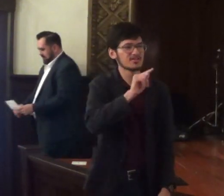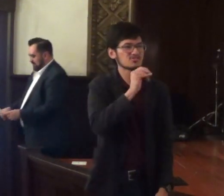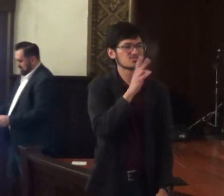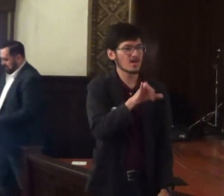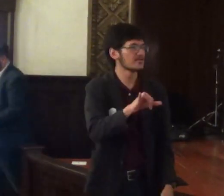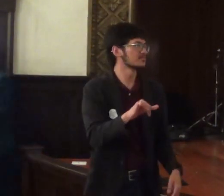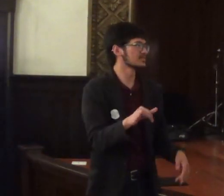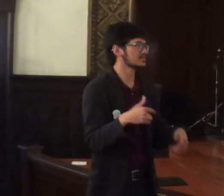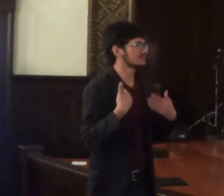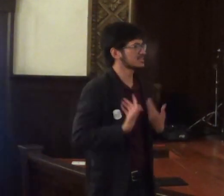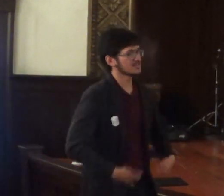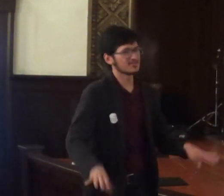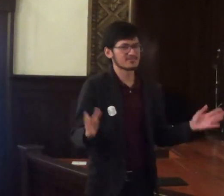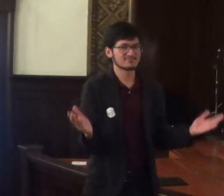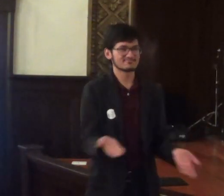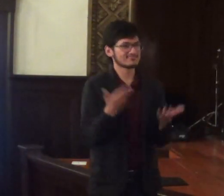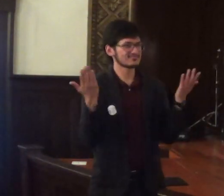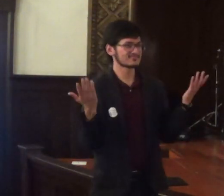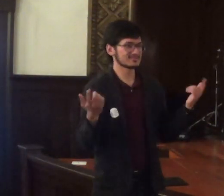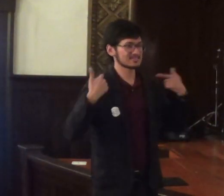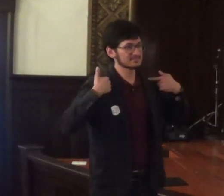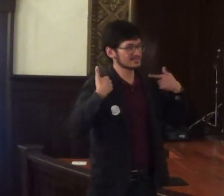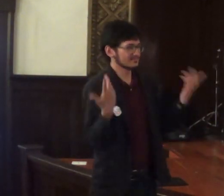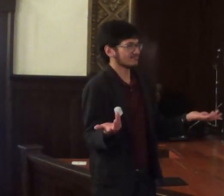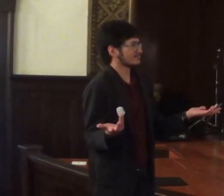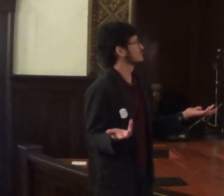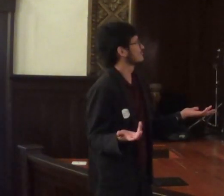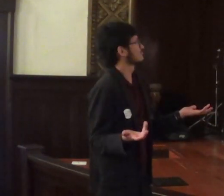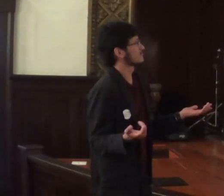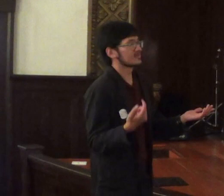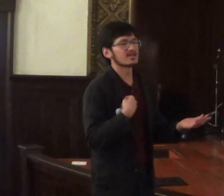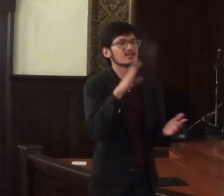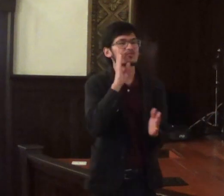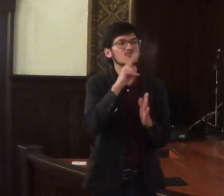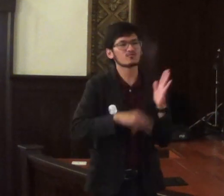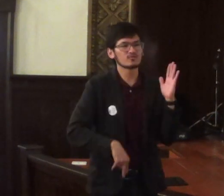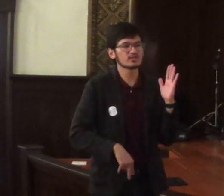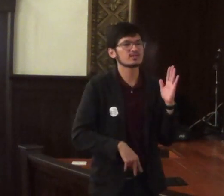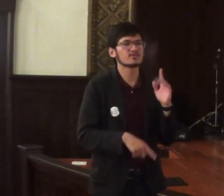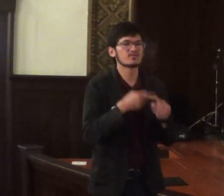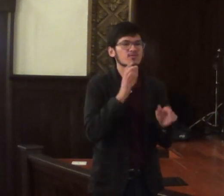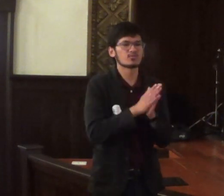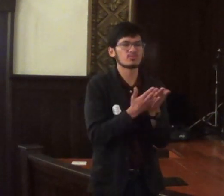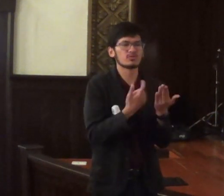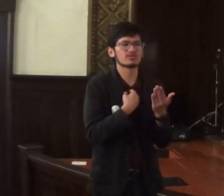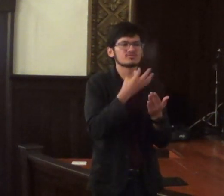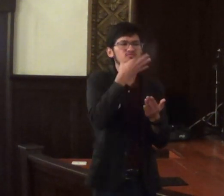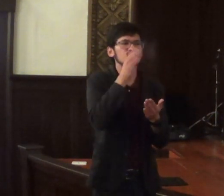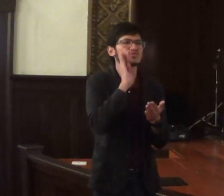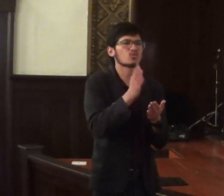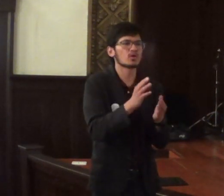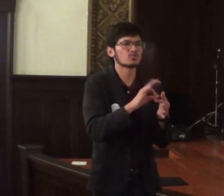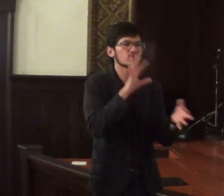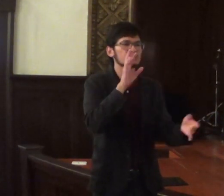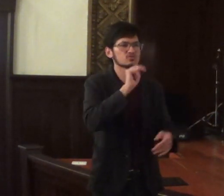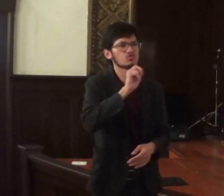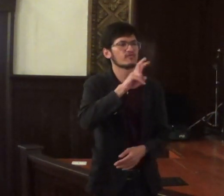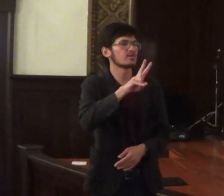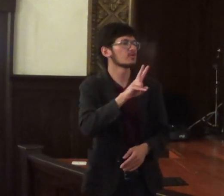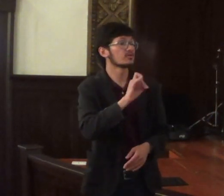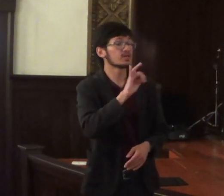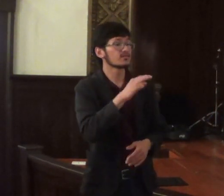you? I'm here. It's me. I'm going to read from a book that's coming out in November. If you like what you